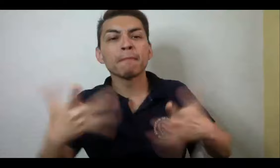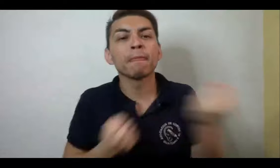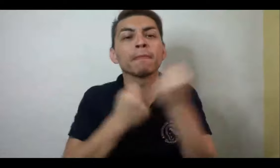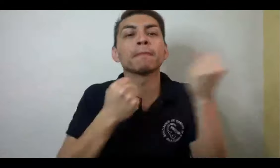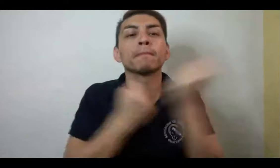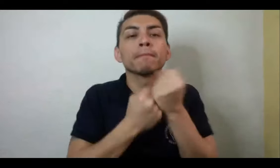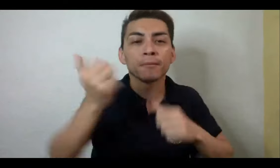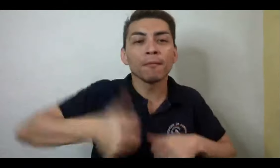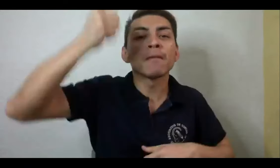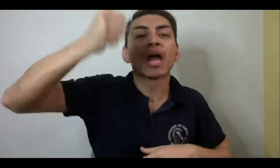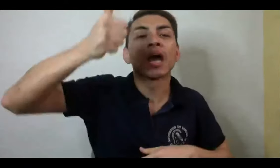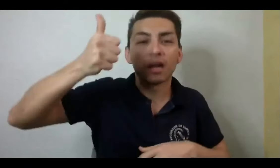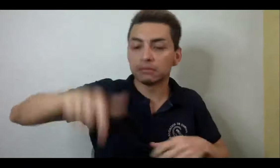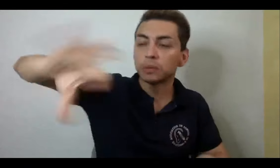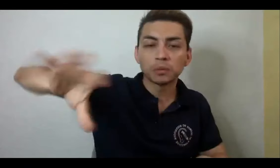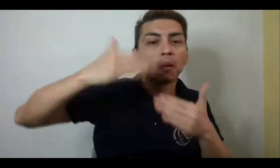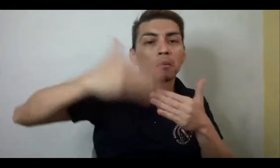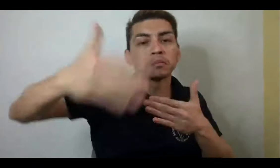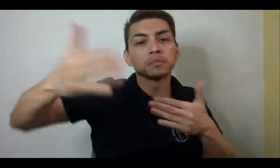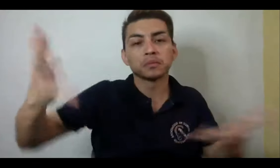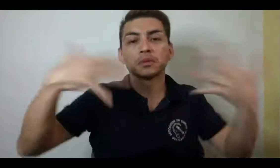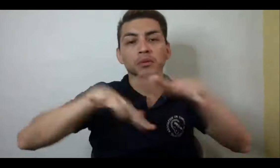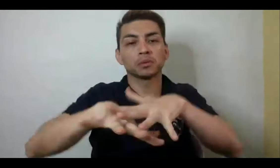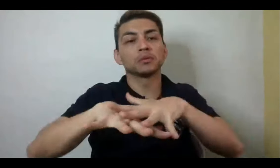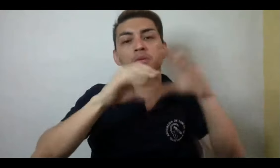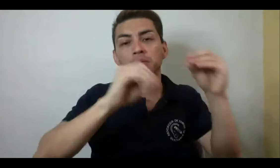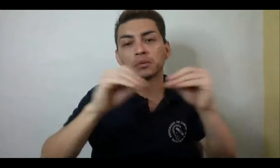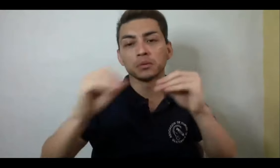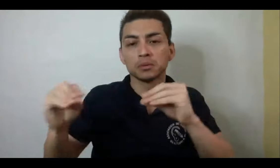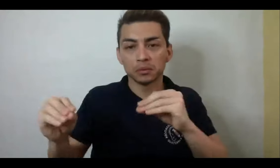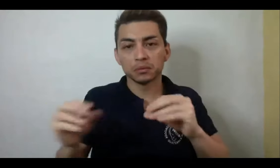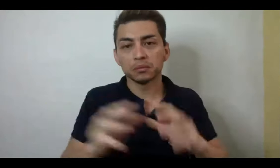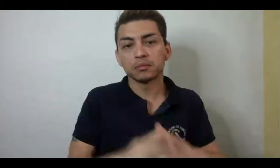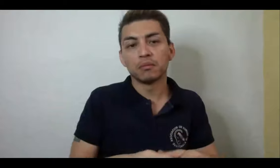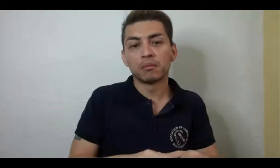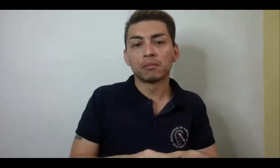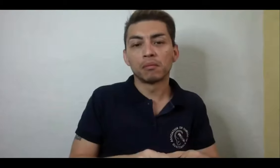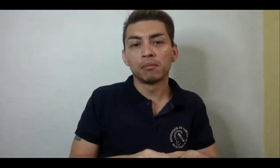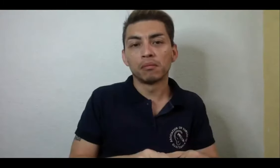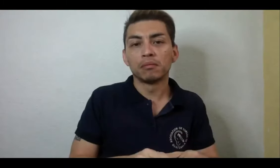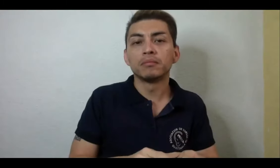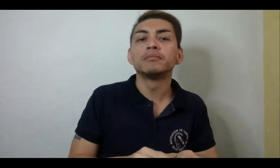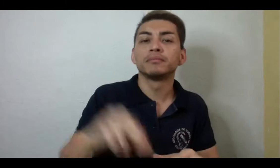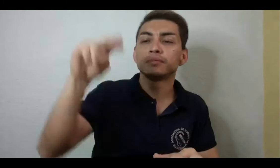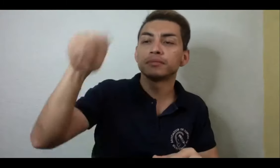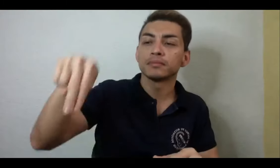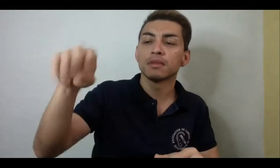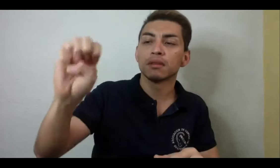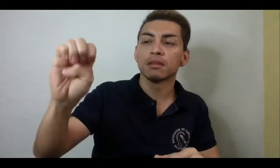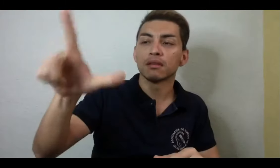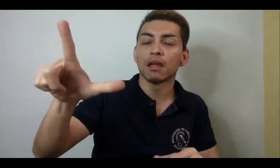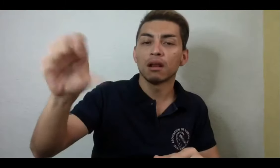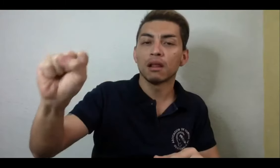region in advancing inclusive education for all learners. Nelson Mandela